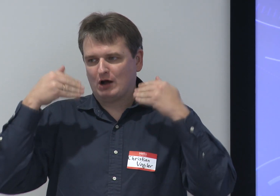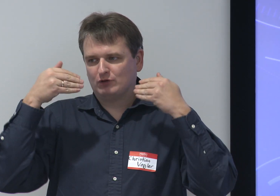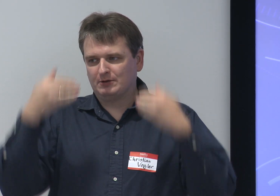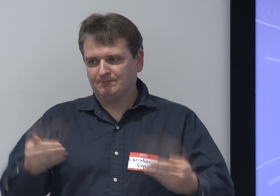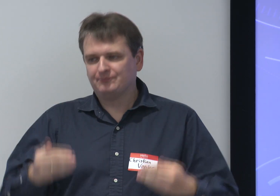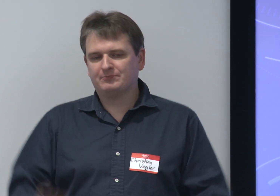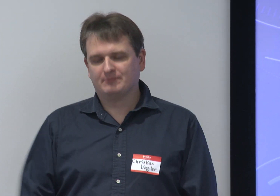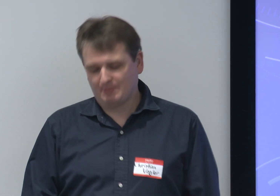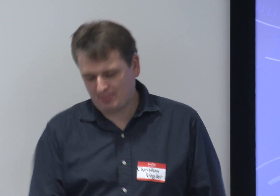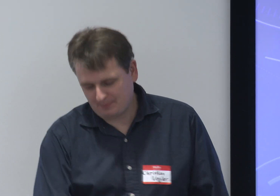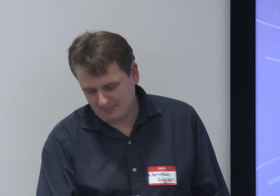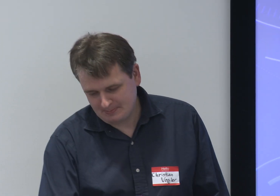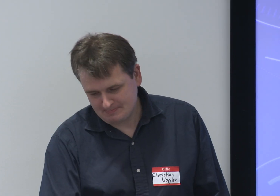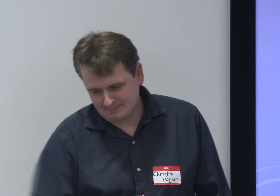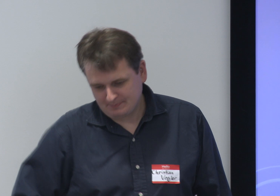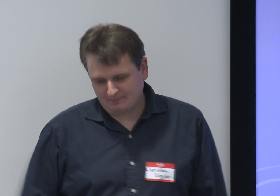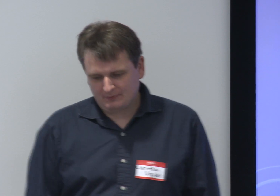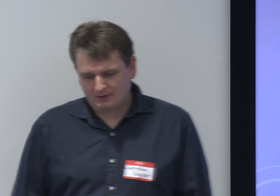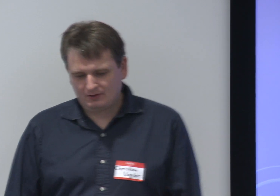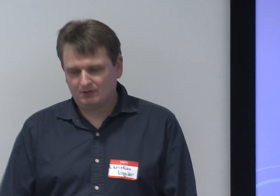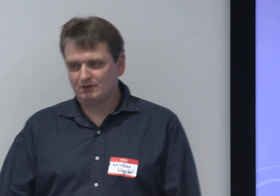Anyway, I'd like to go ahead and proceed now with my presentation.